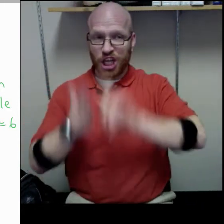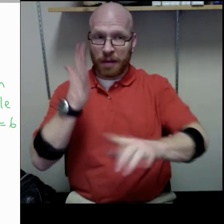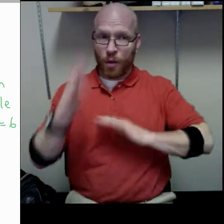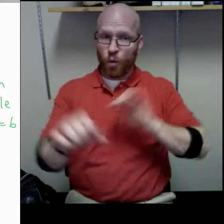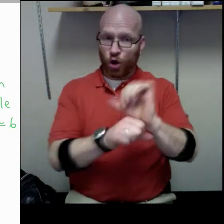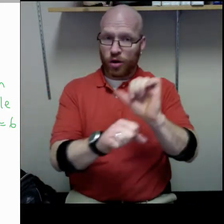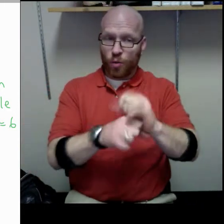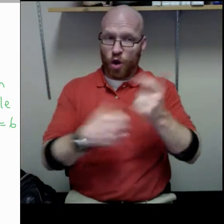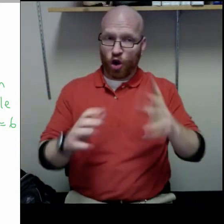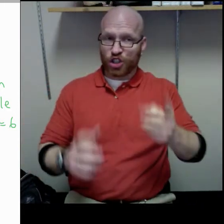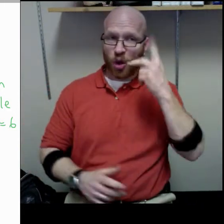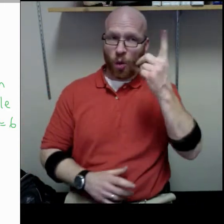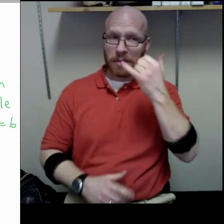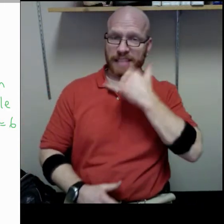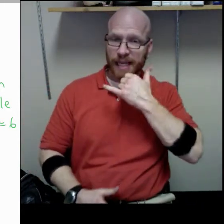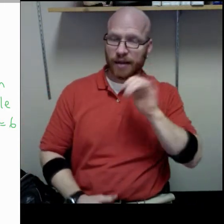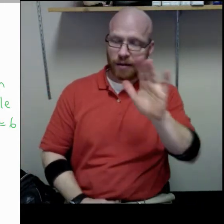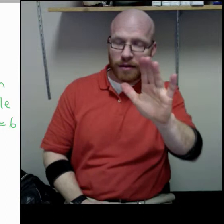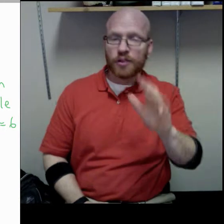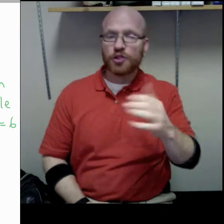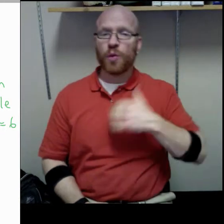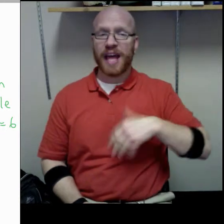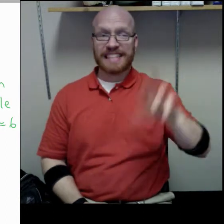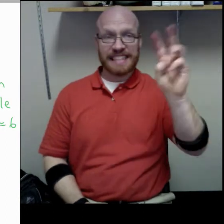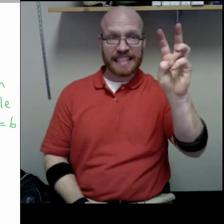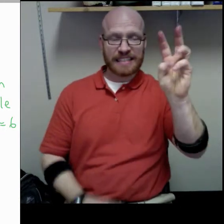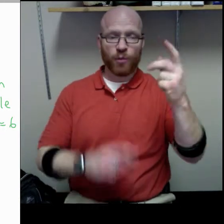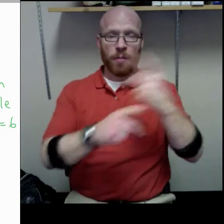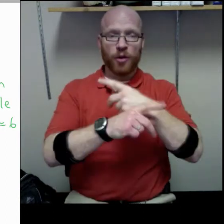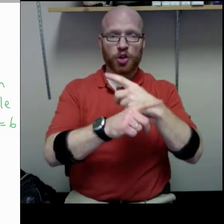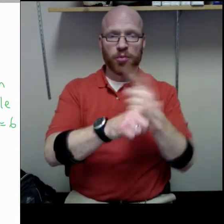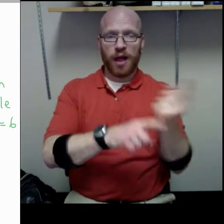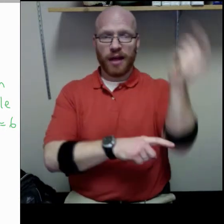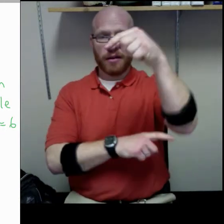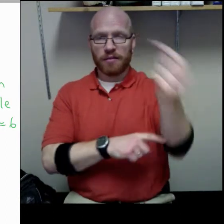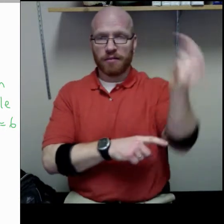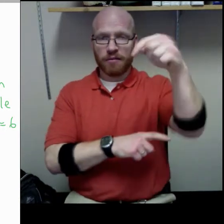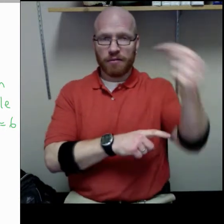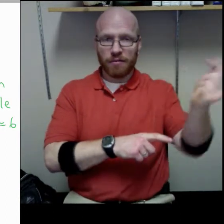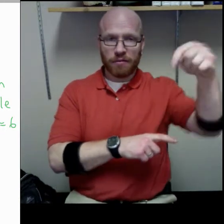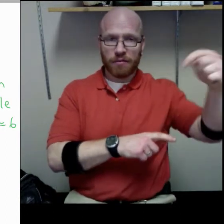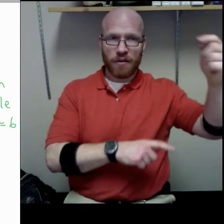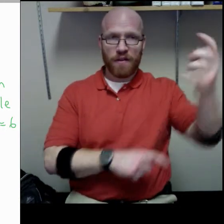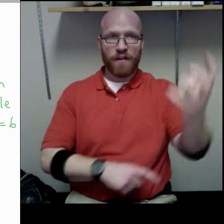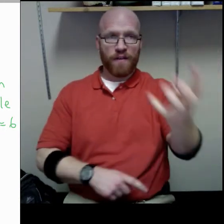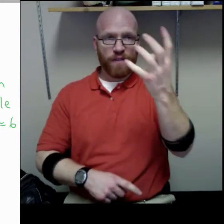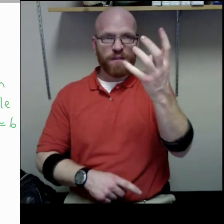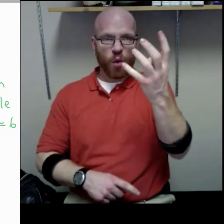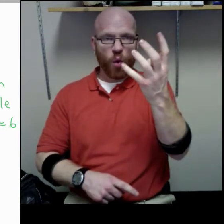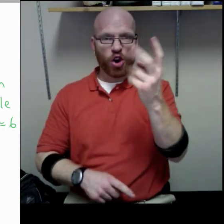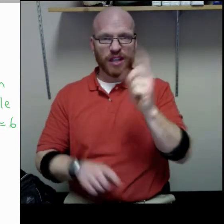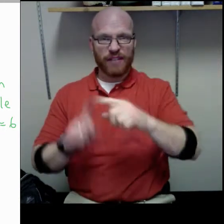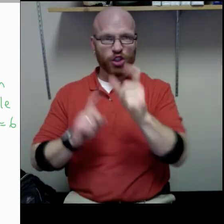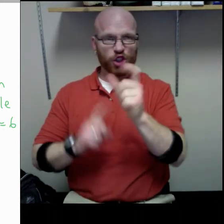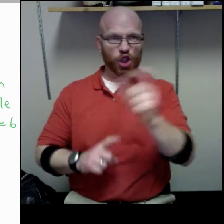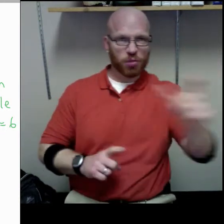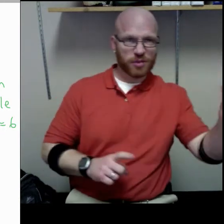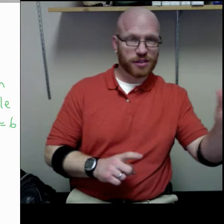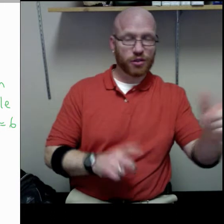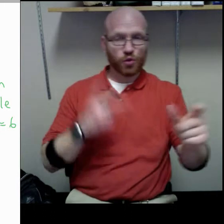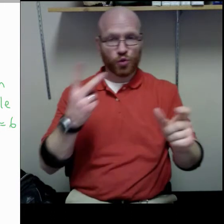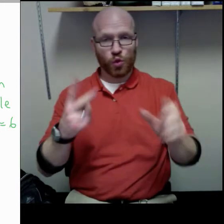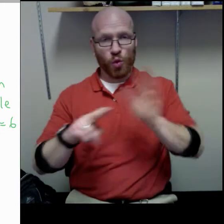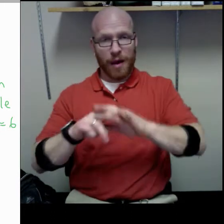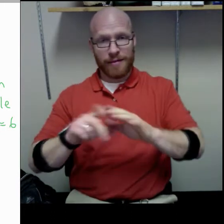Let me check my work. I already saw one mistake. We had 6, we multiplied 4 different